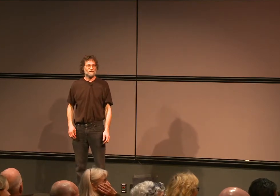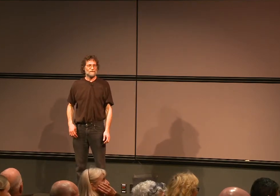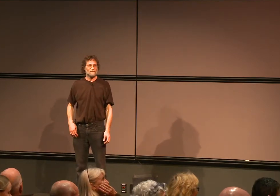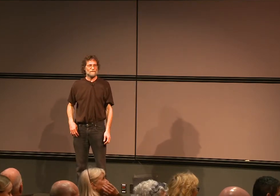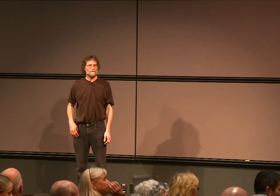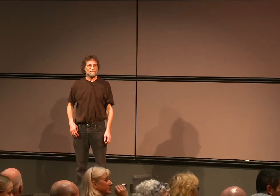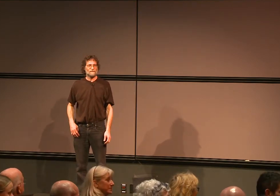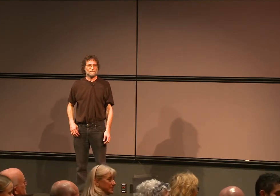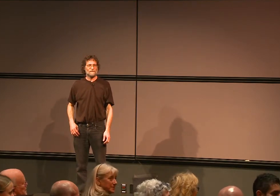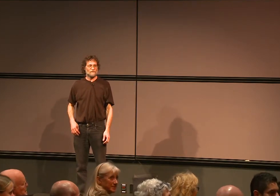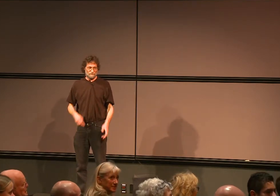Where's he going?